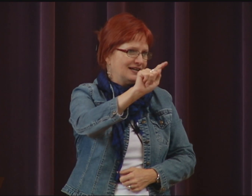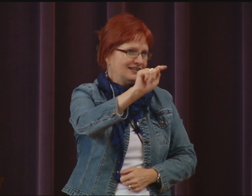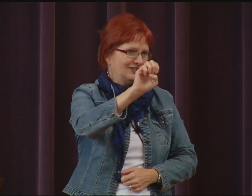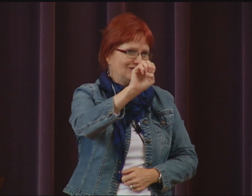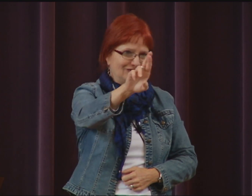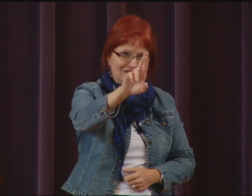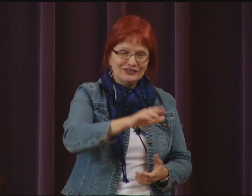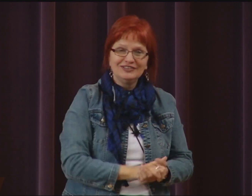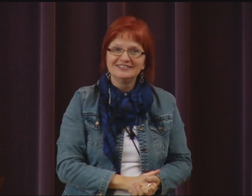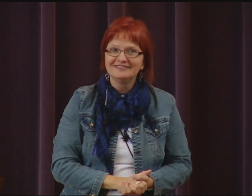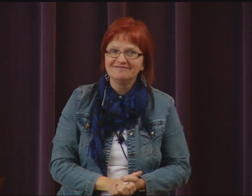Gallaudet University.